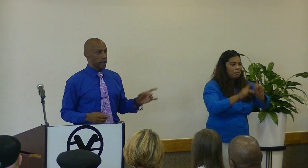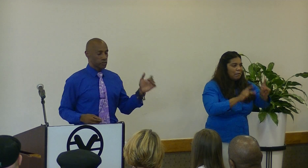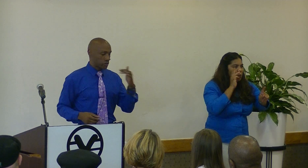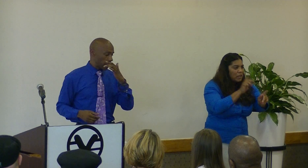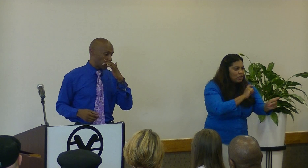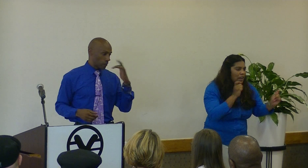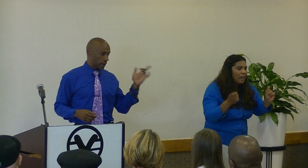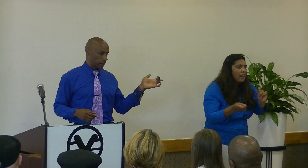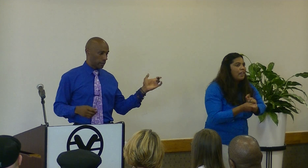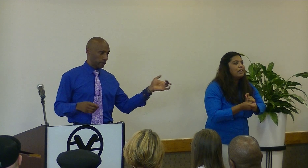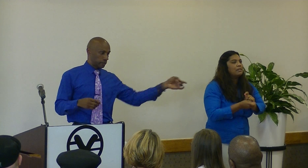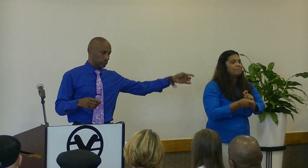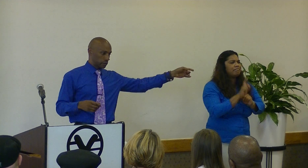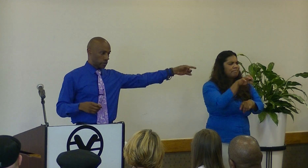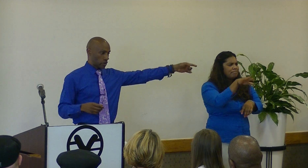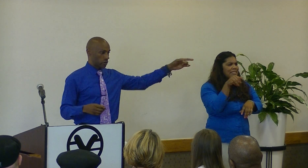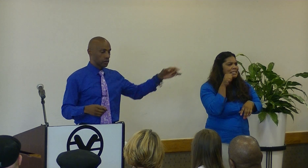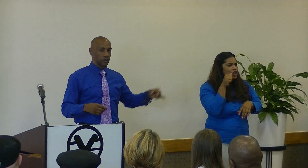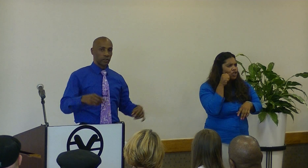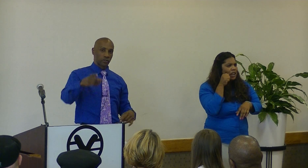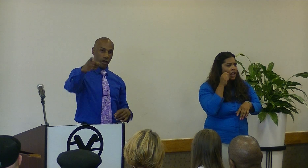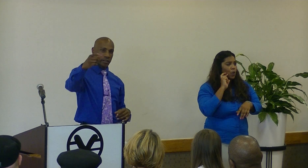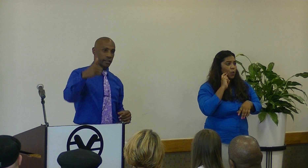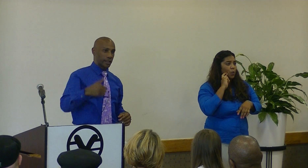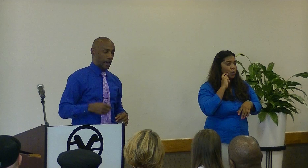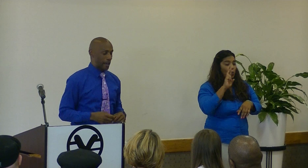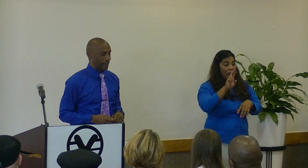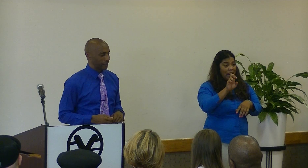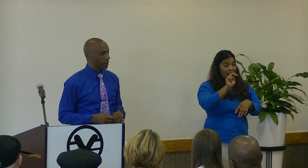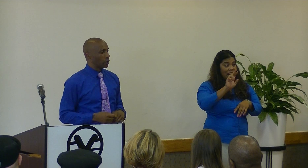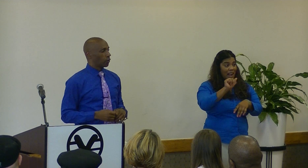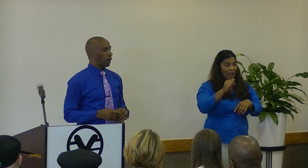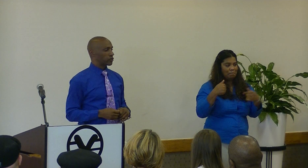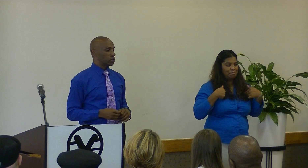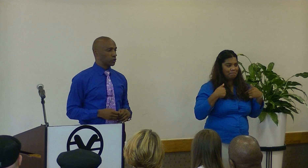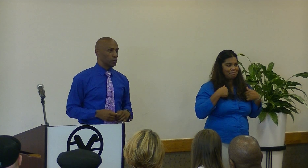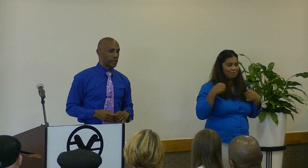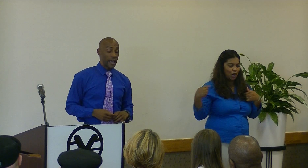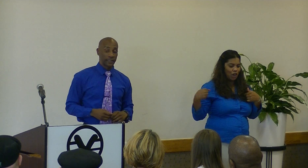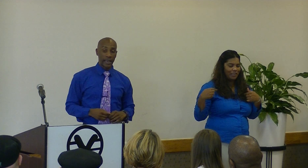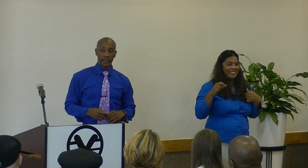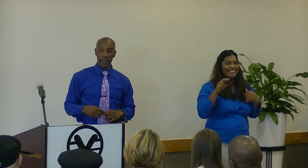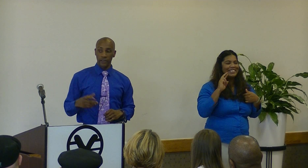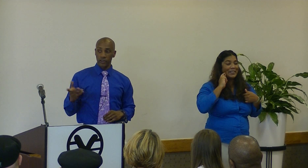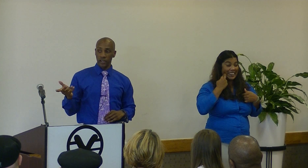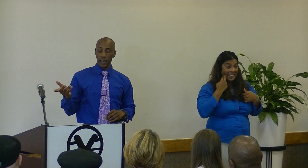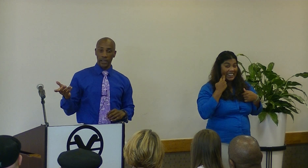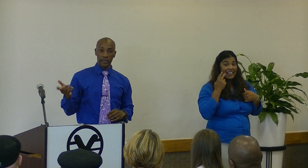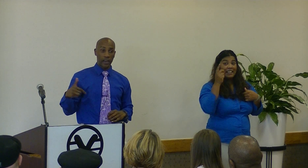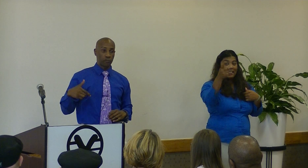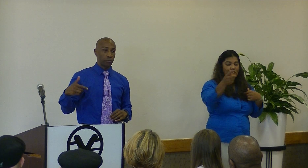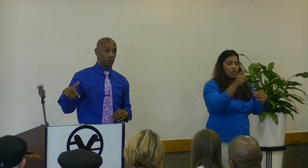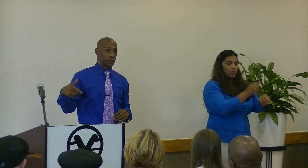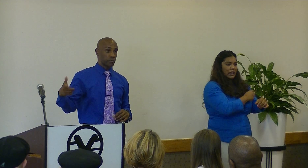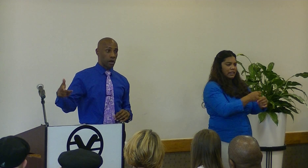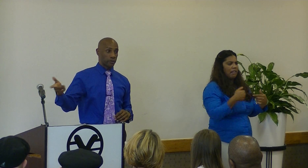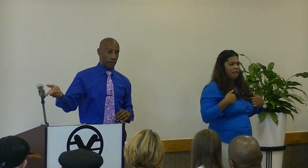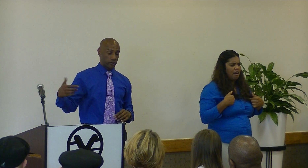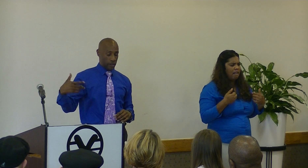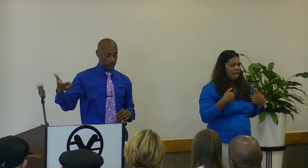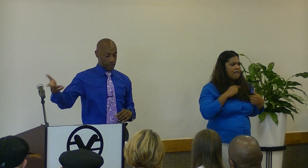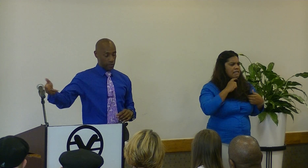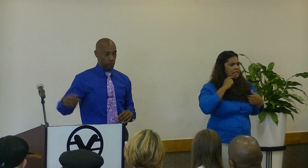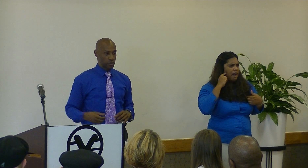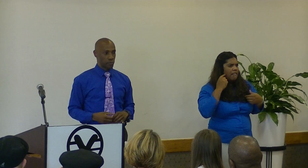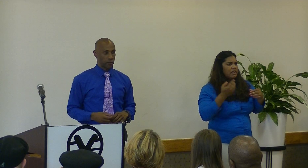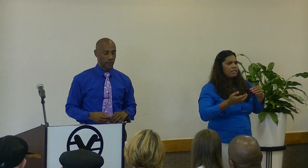change. Yesterday, that's her, Tracy and I went to Gallaudet, and there's a deaf Buddhist monk